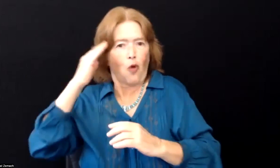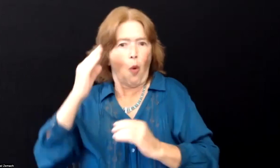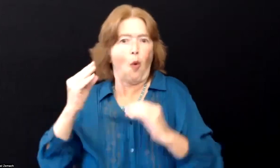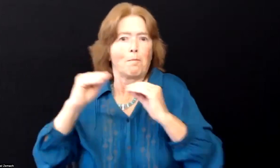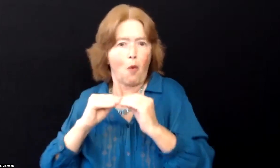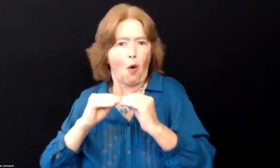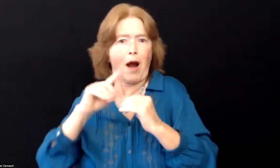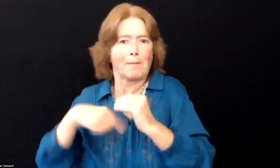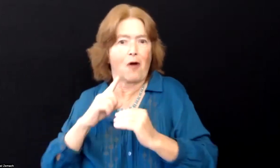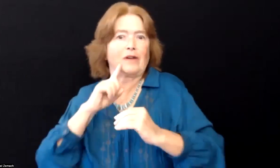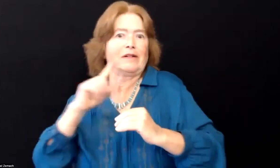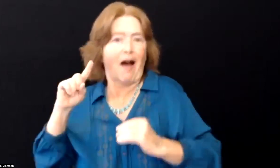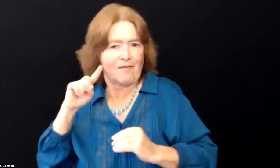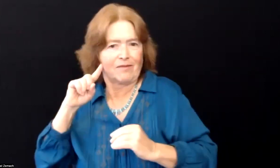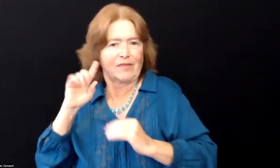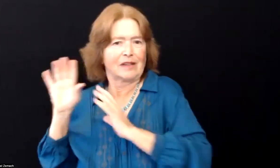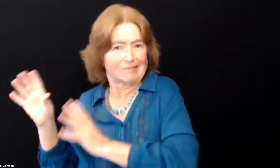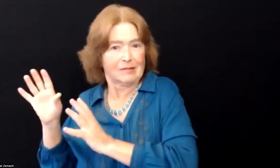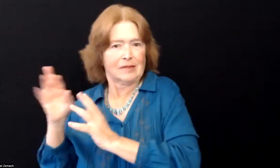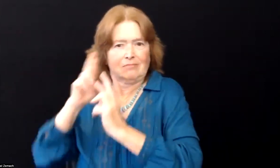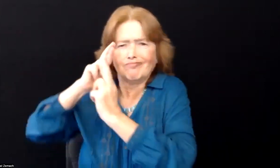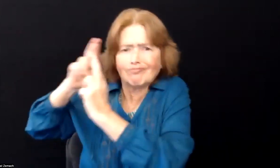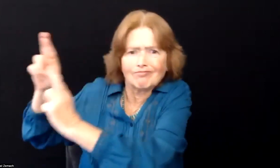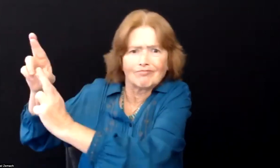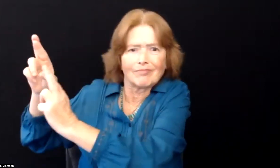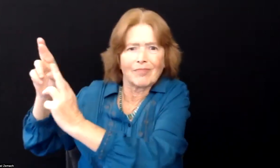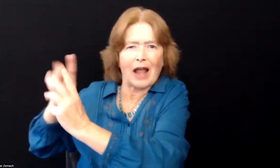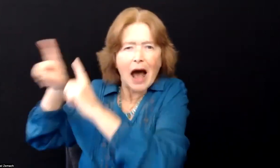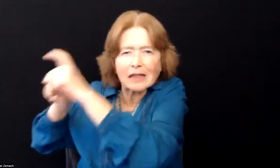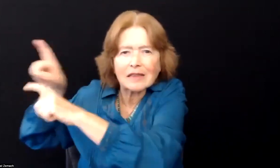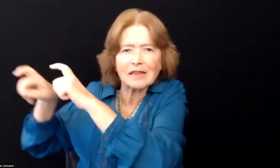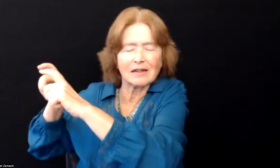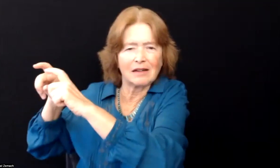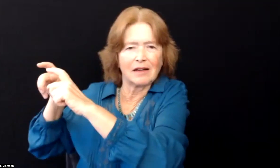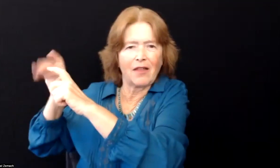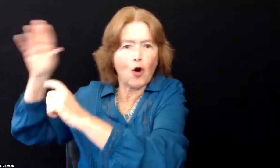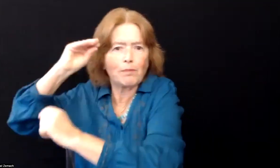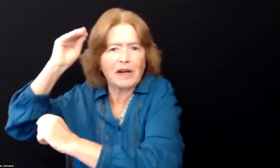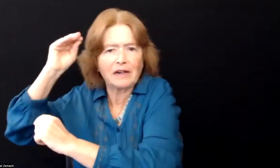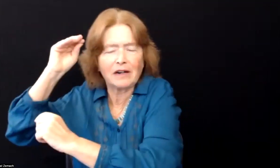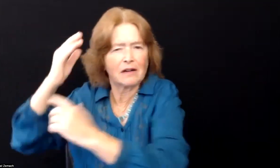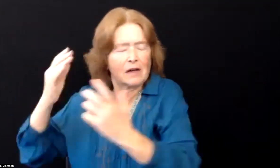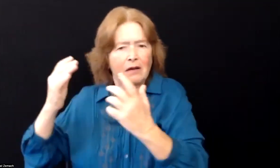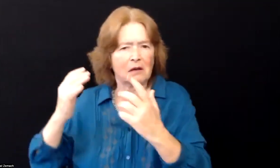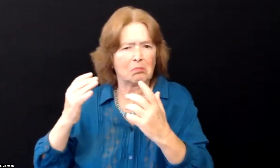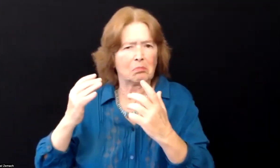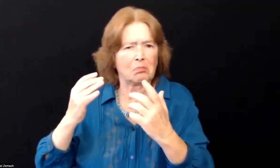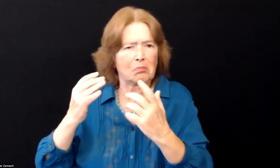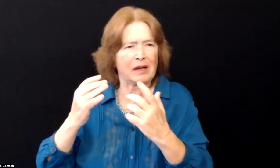that a deaf person might know more about what a deaf child needs and to respect their opinion and ask them their